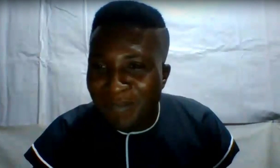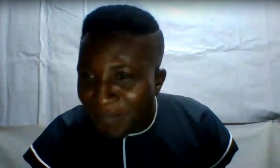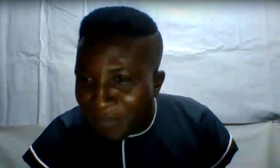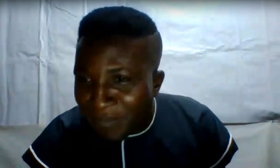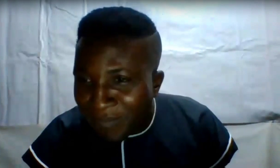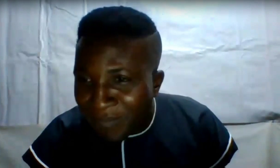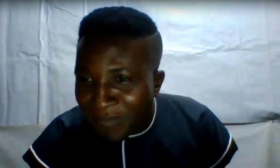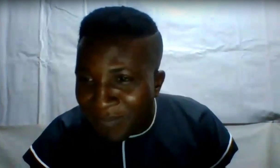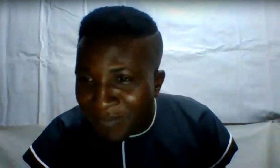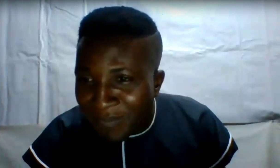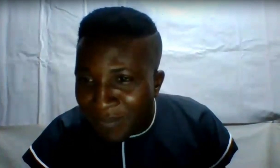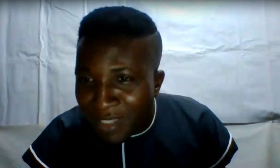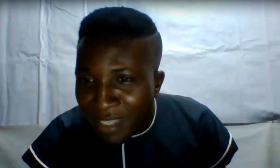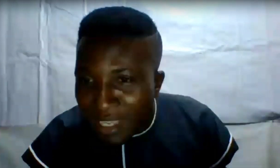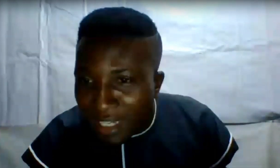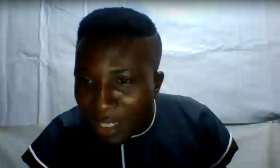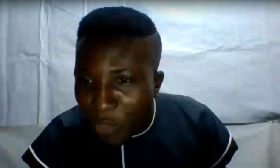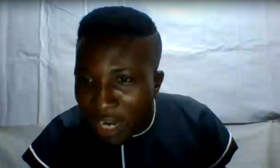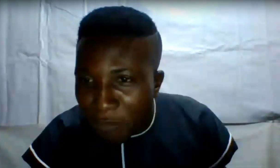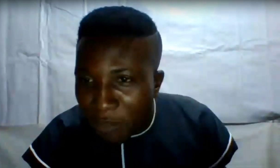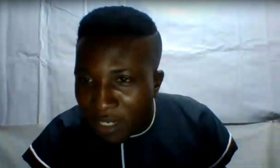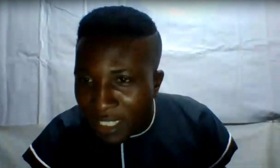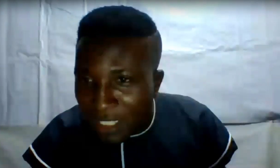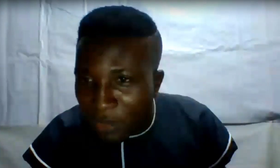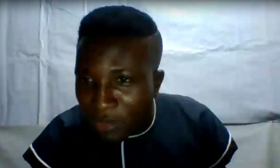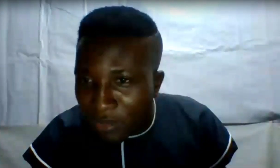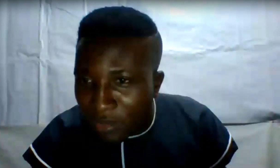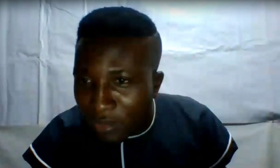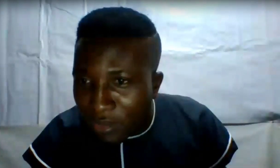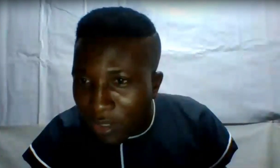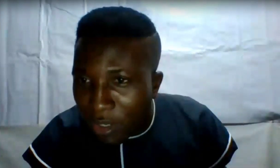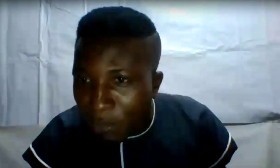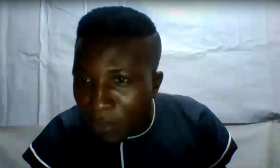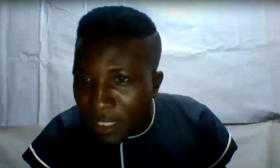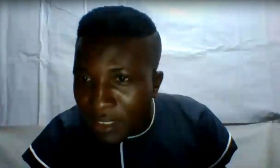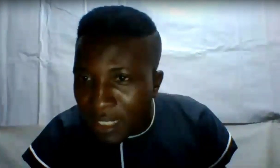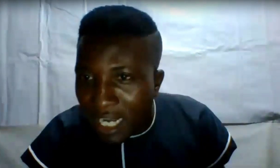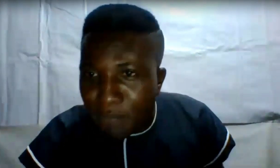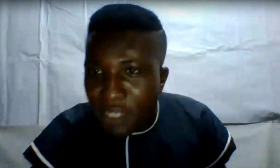Can we have Maranatha on please? Admin, unmute Maranatha.